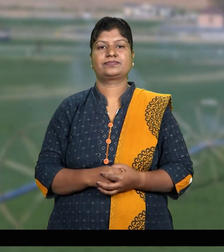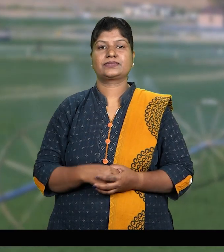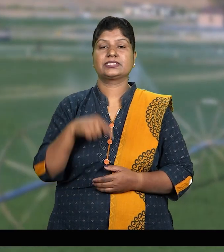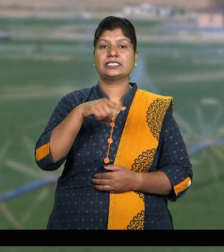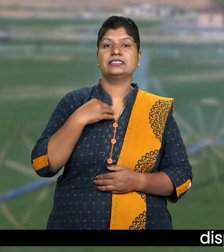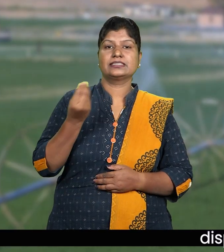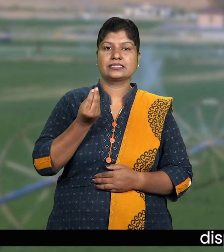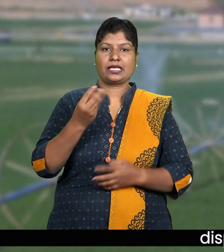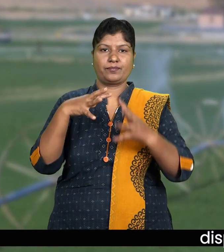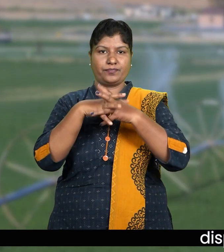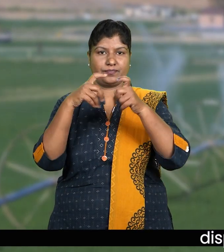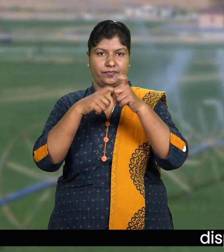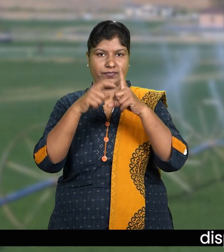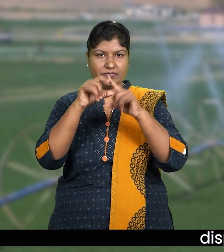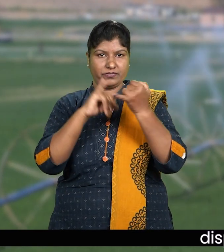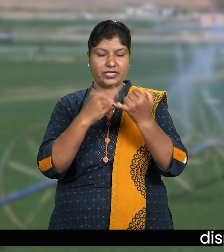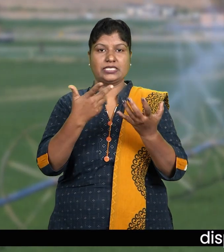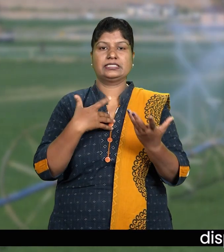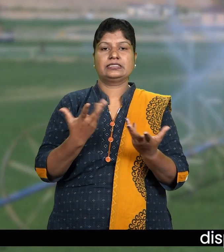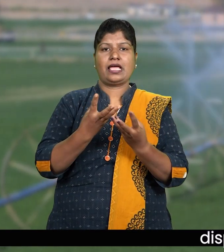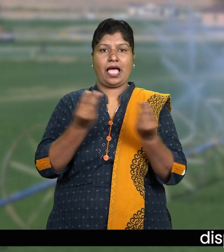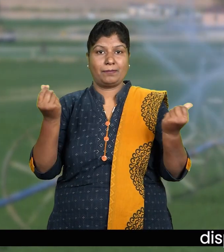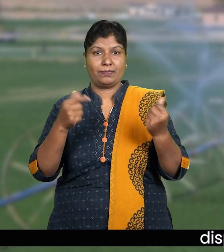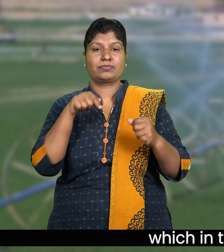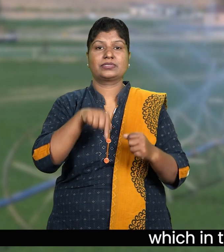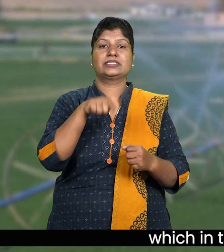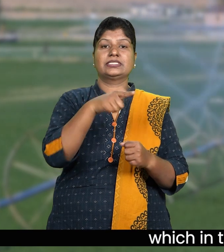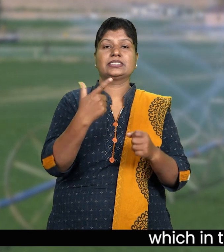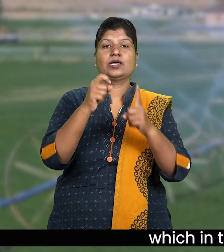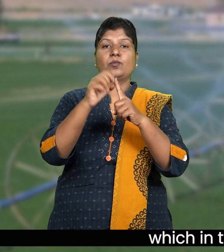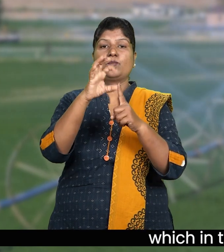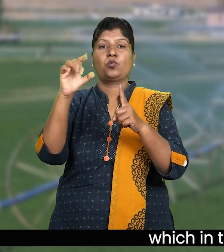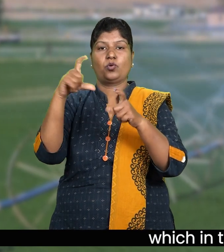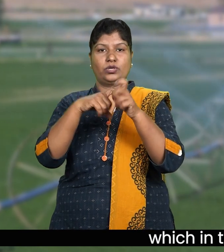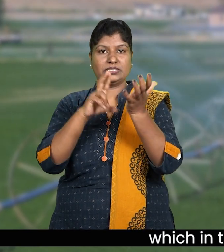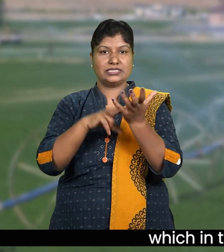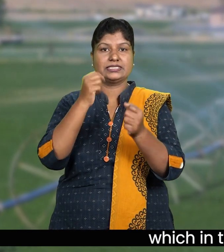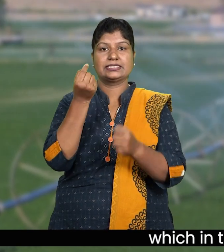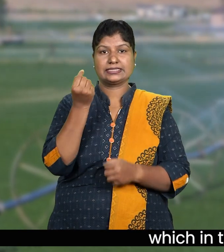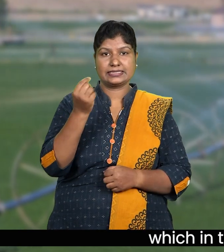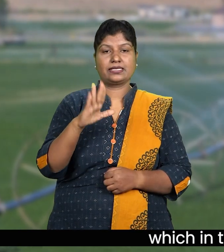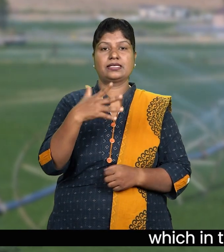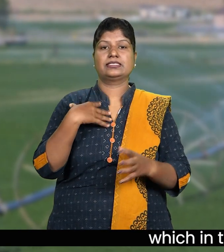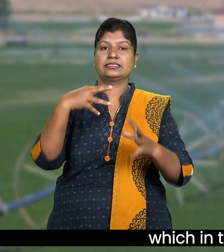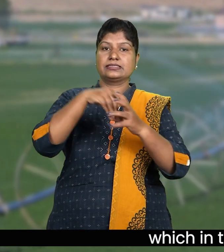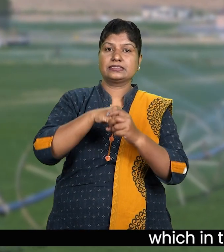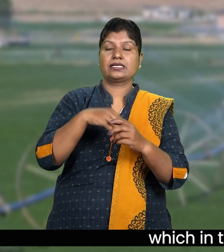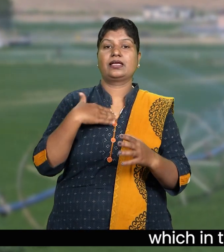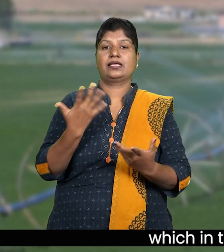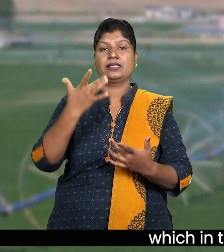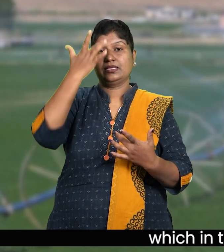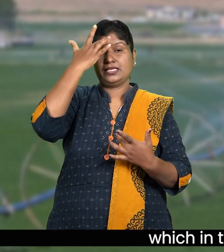Some weeds disperse pollen grains to air, which in turn cause respiratory